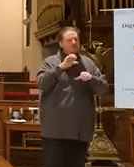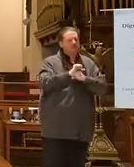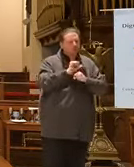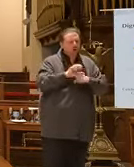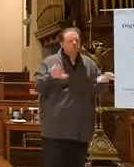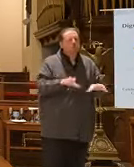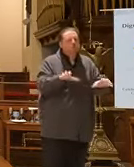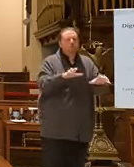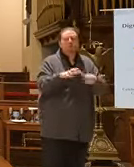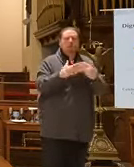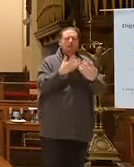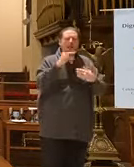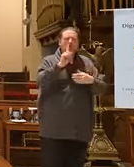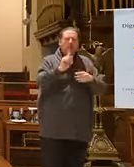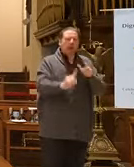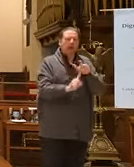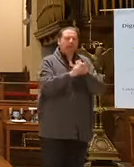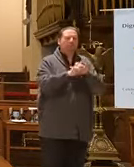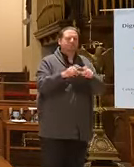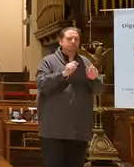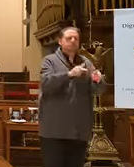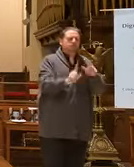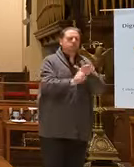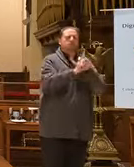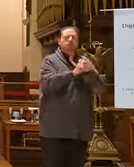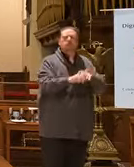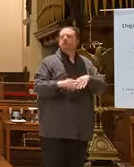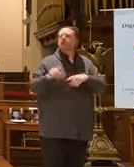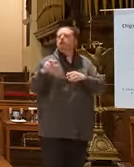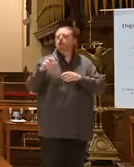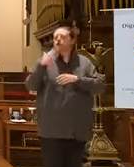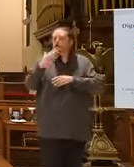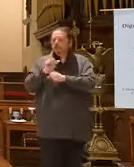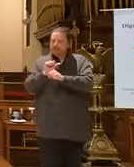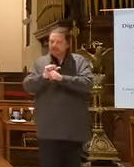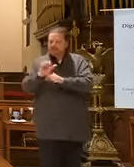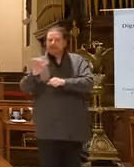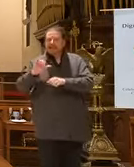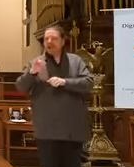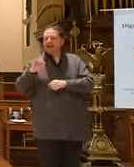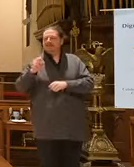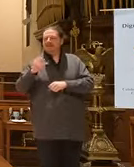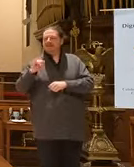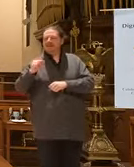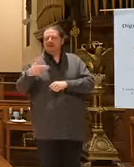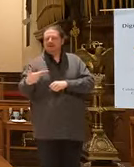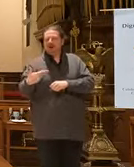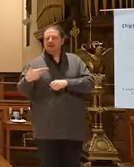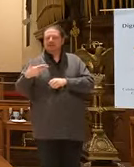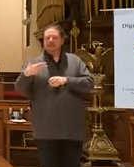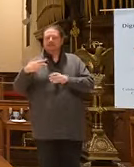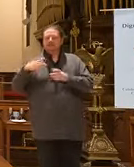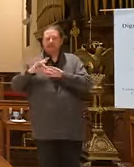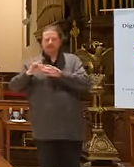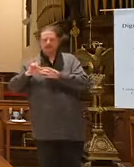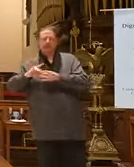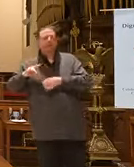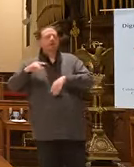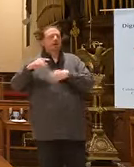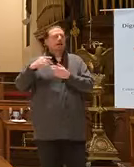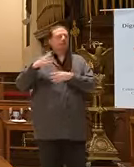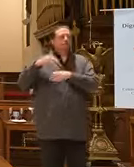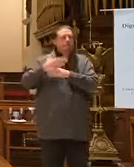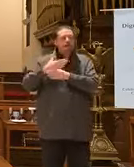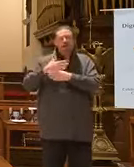arose. Good deeds like Isaiah mentions in the first reading, sharing bread with the hungry, sheltering the